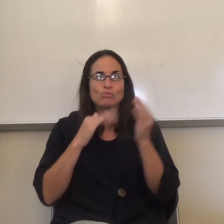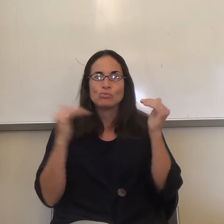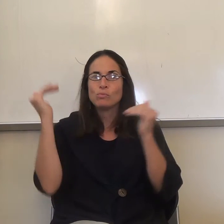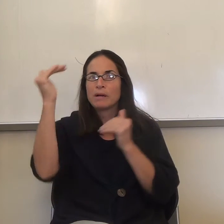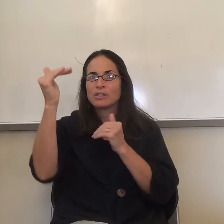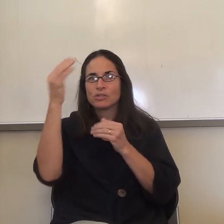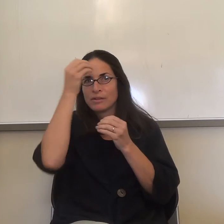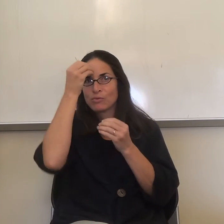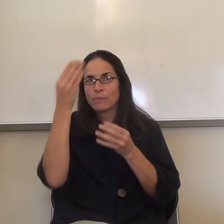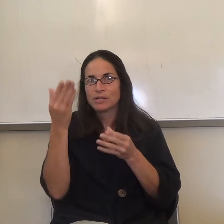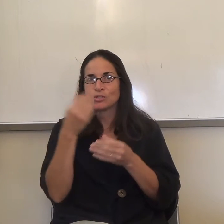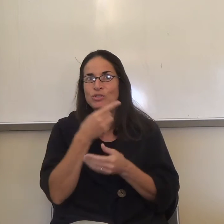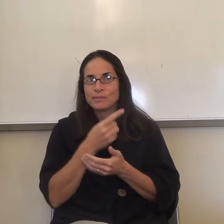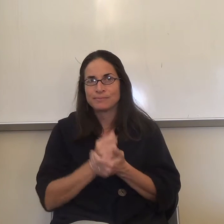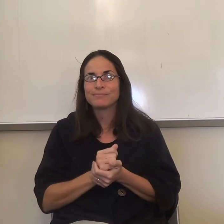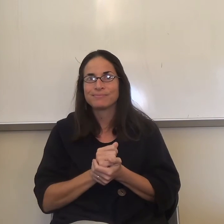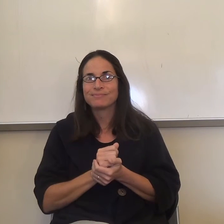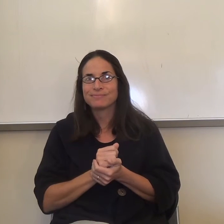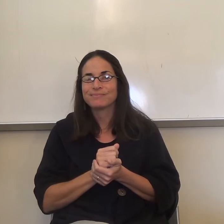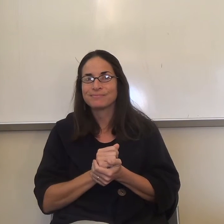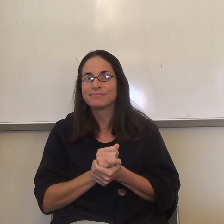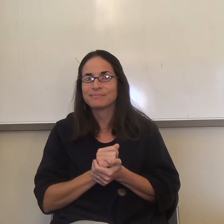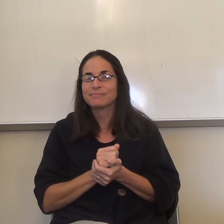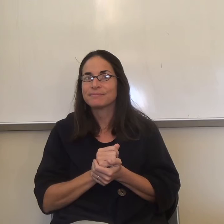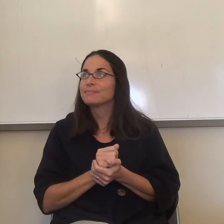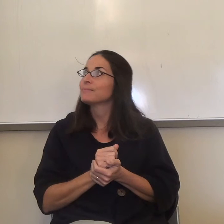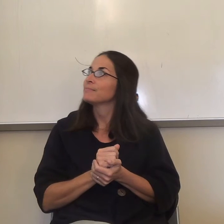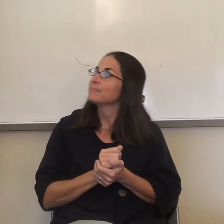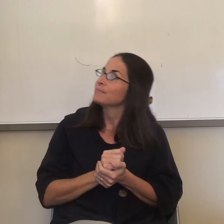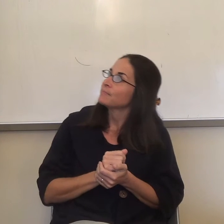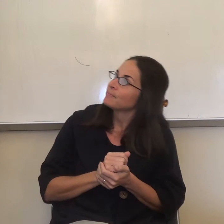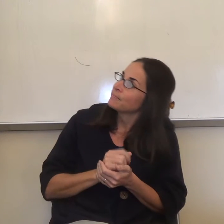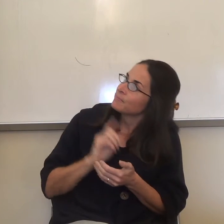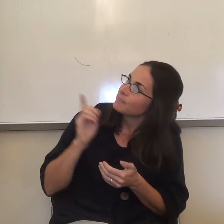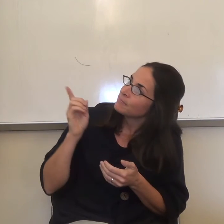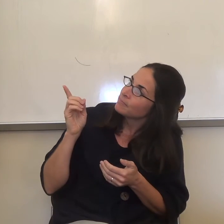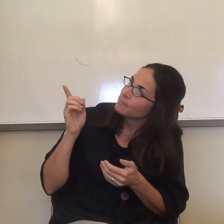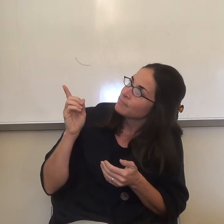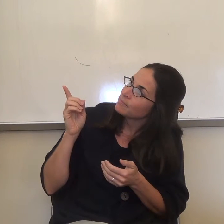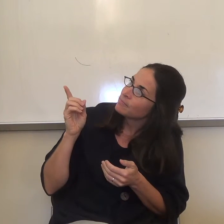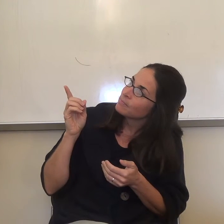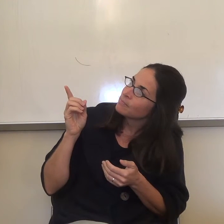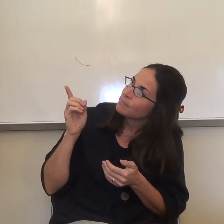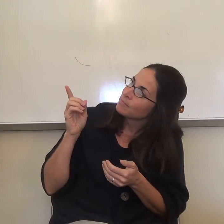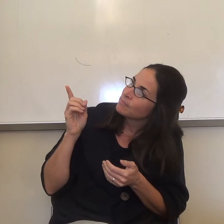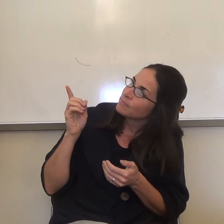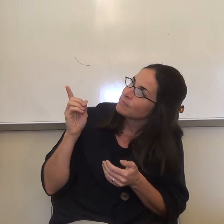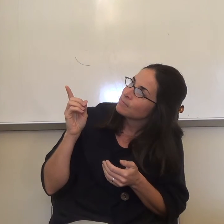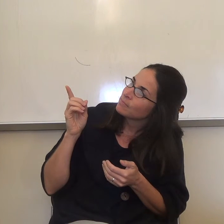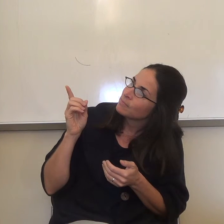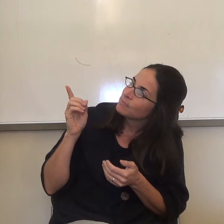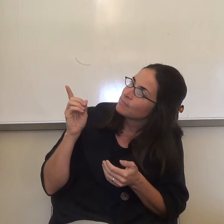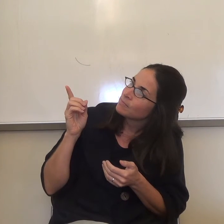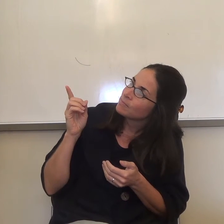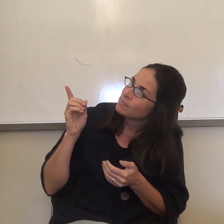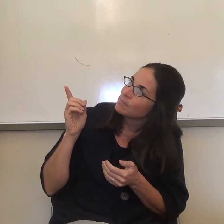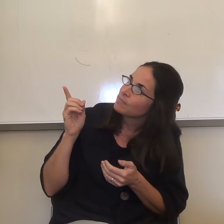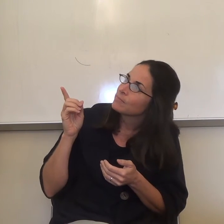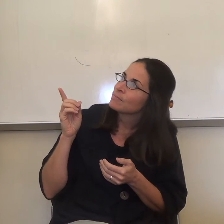ma'am. So here's what we're gonna start doing, and one of the reasons I'm calling attention to this, that it has the elderly,